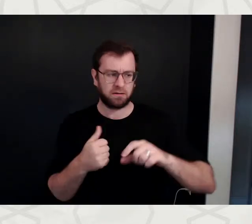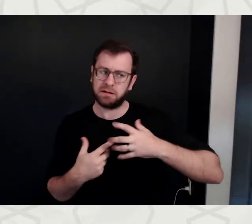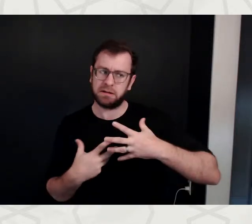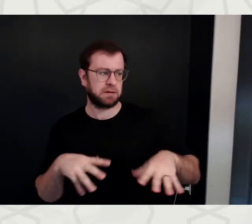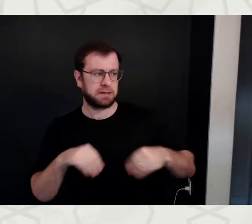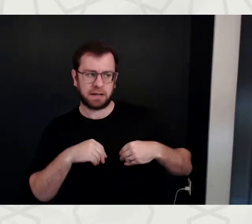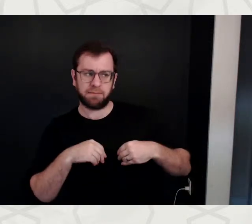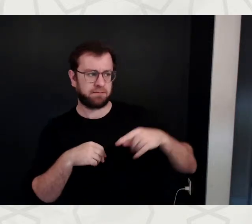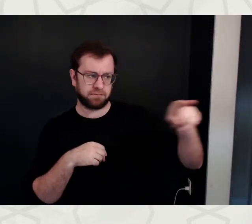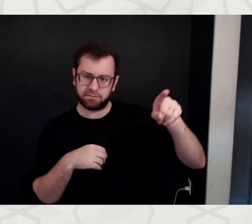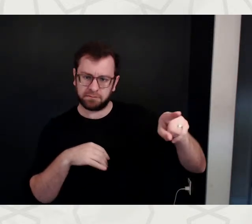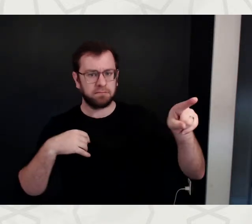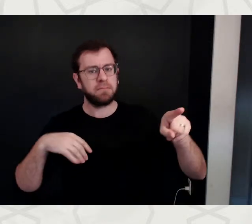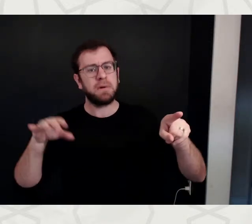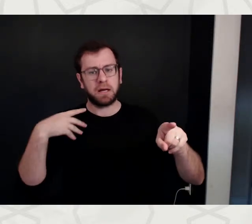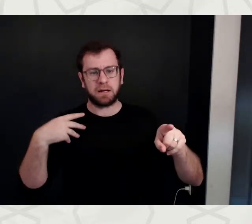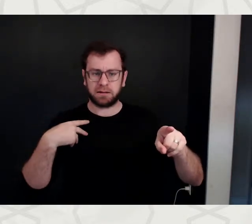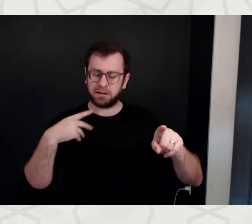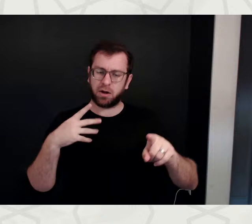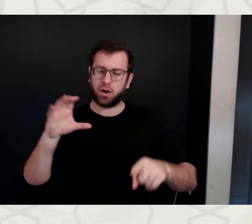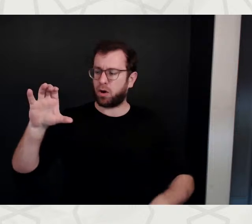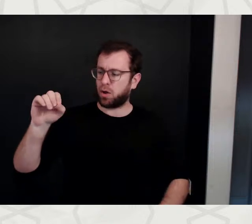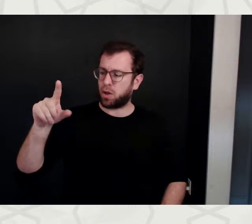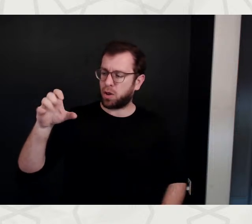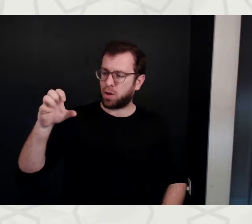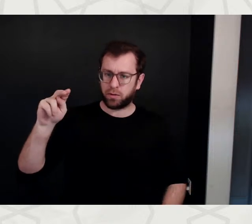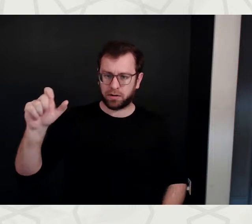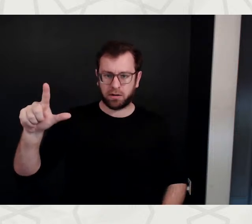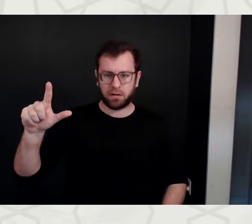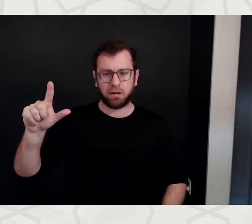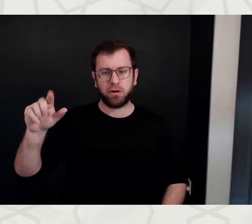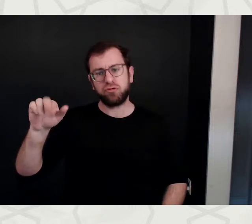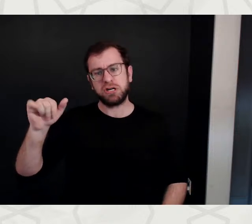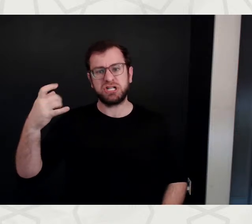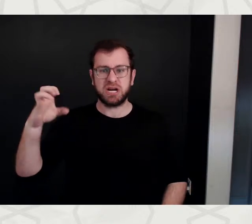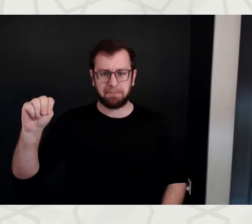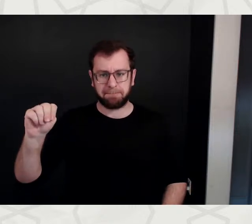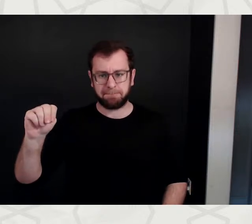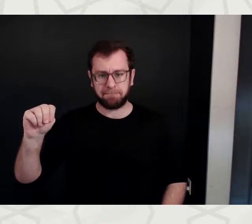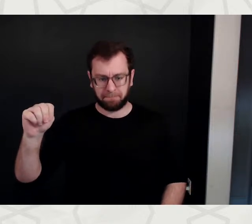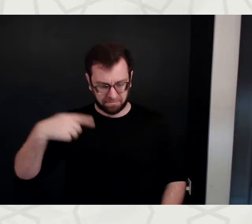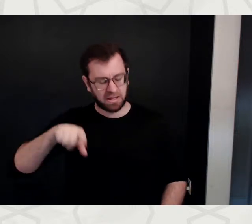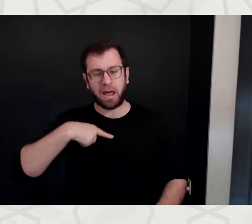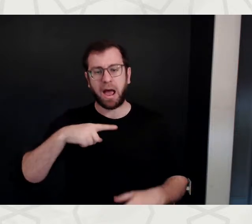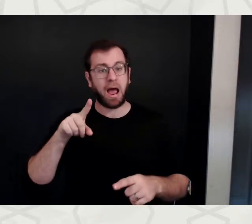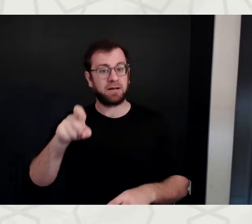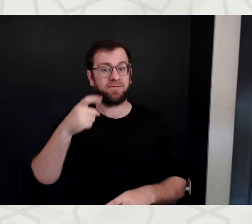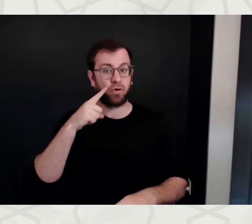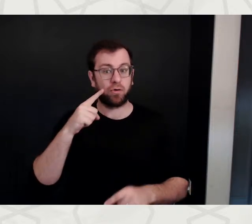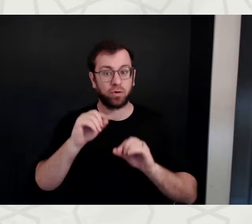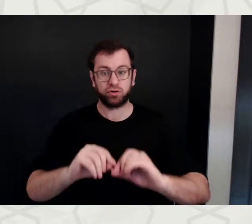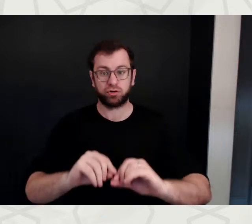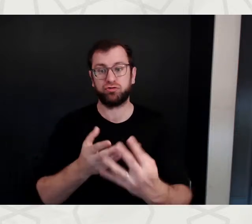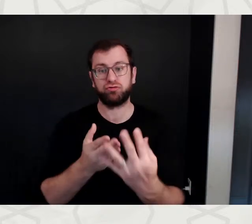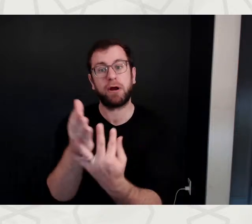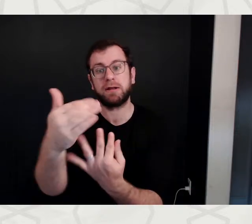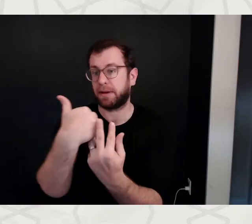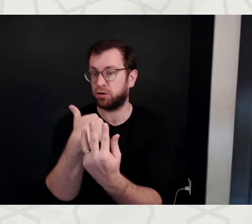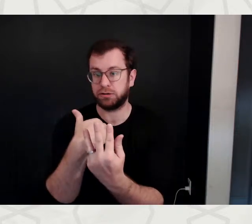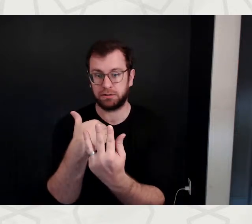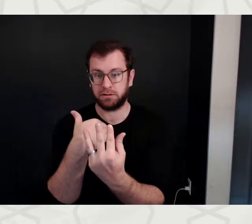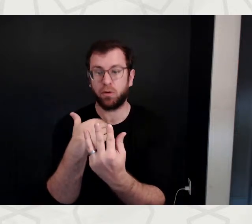colonial regimes. They are asking for transparency. That's haq. They want the